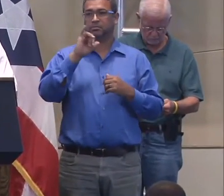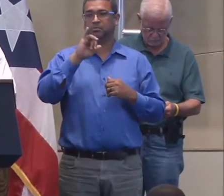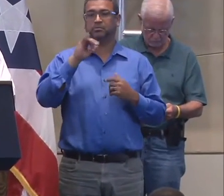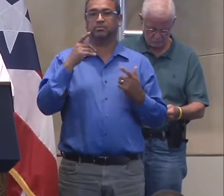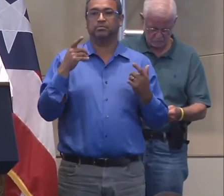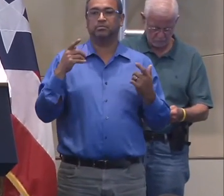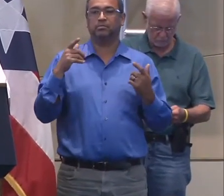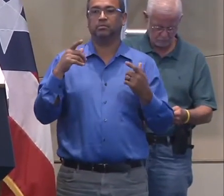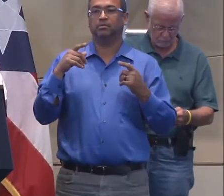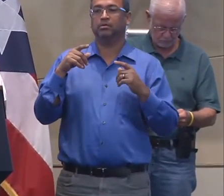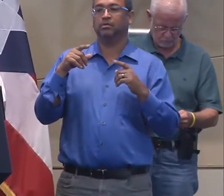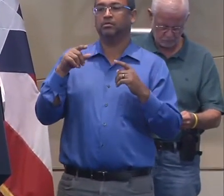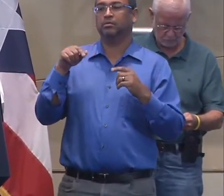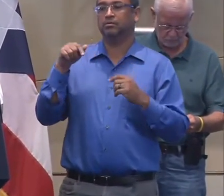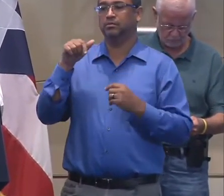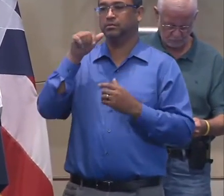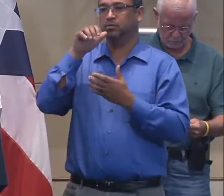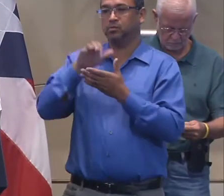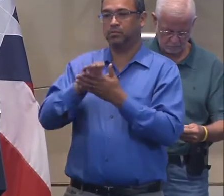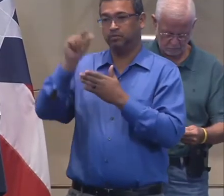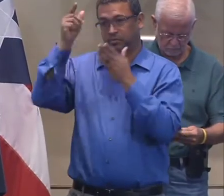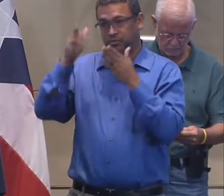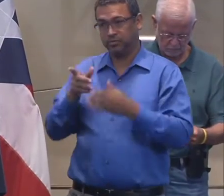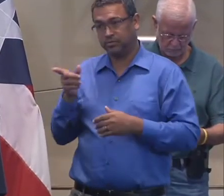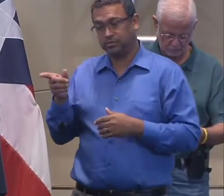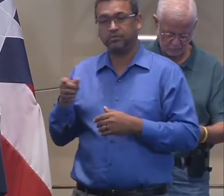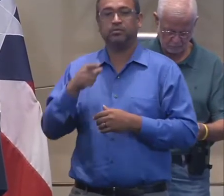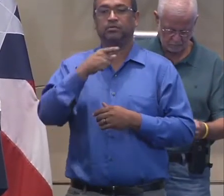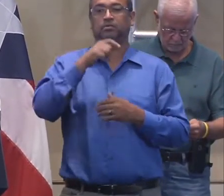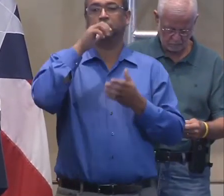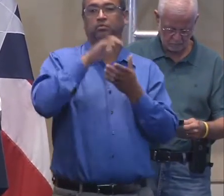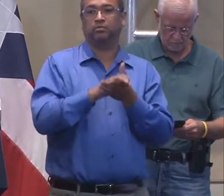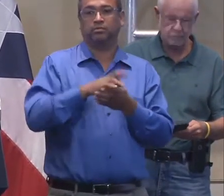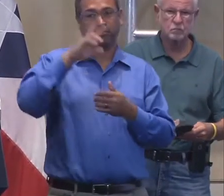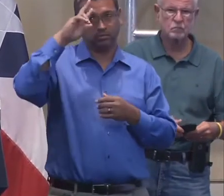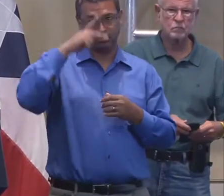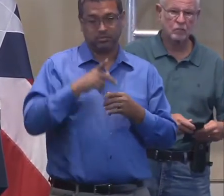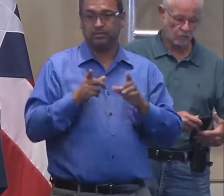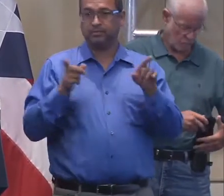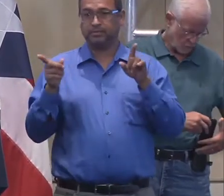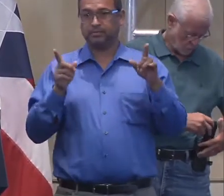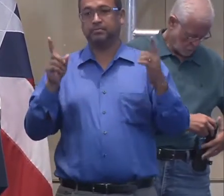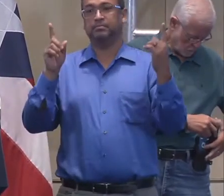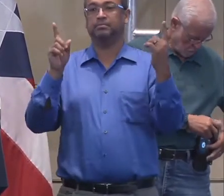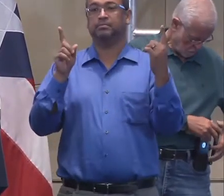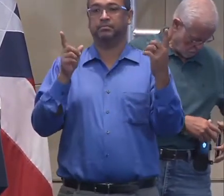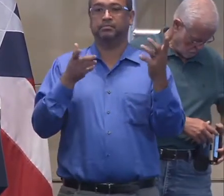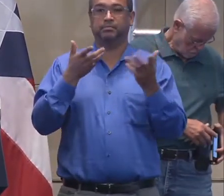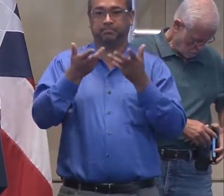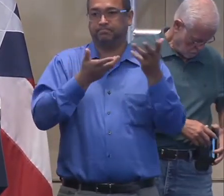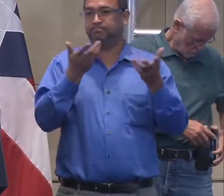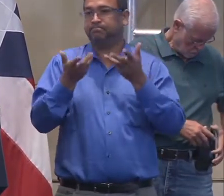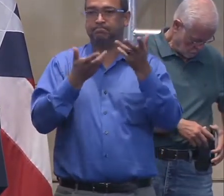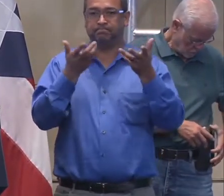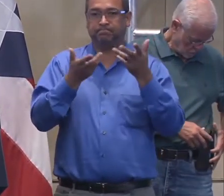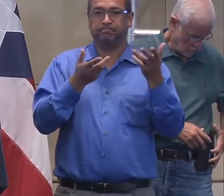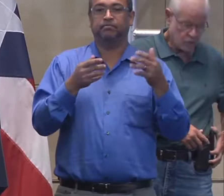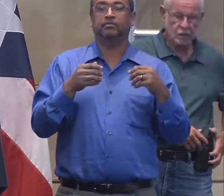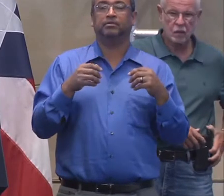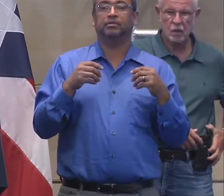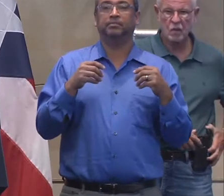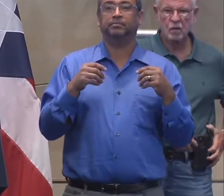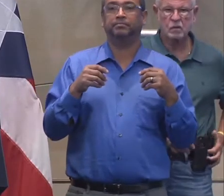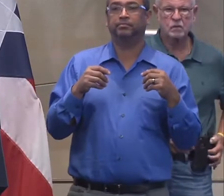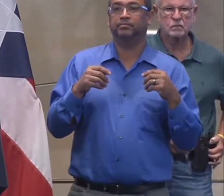and Puerto Rico's First Lady were working, parallel to that effort, with art therapy, which is one of the initiatives that the Second Lady